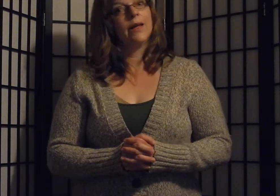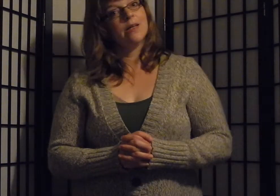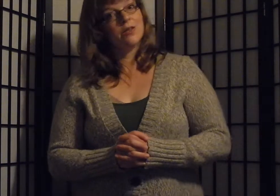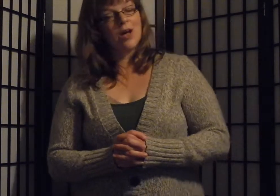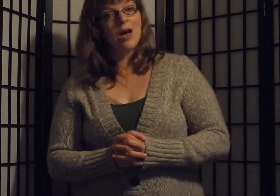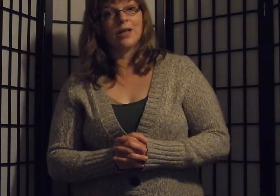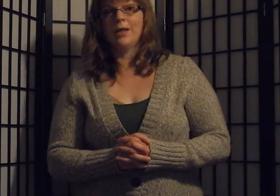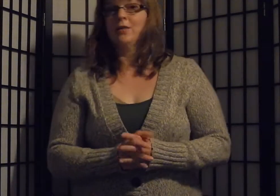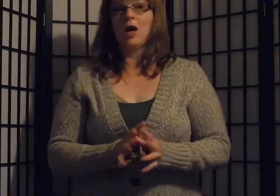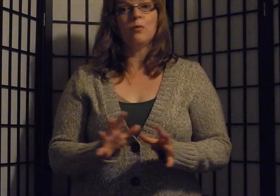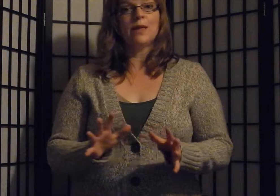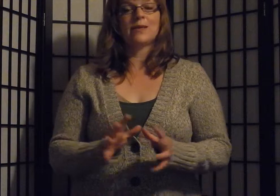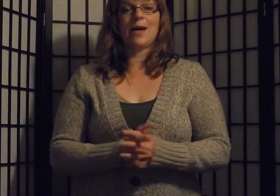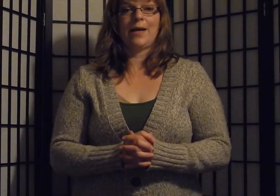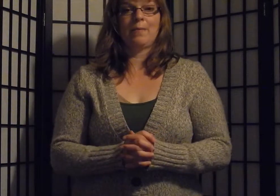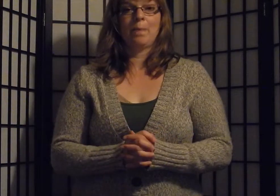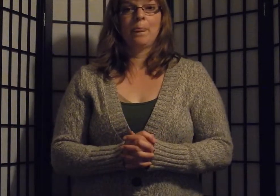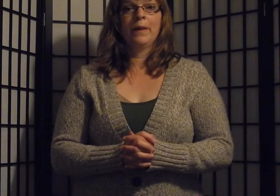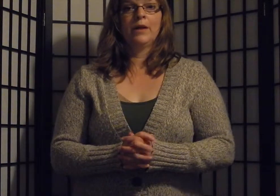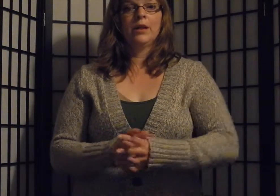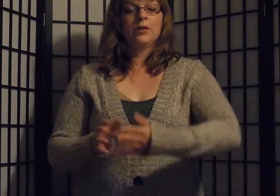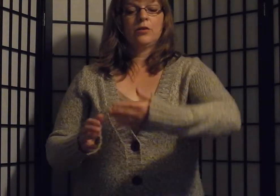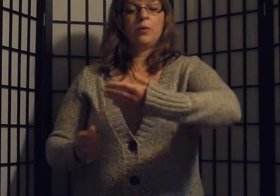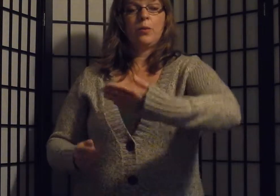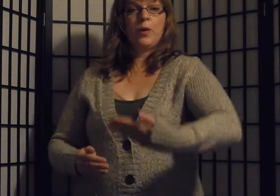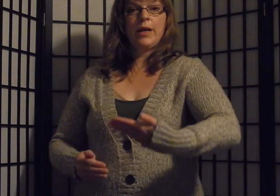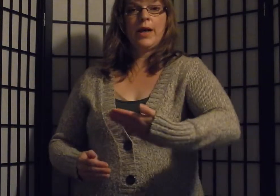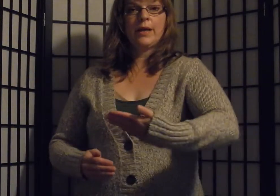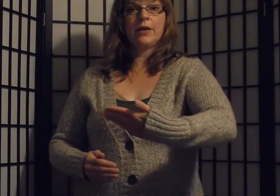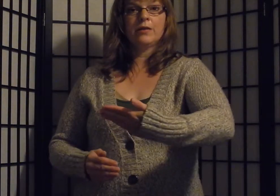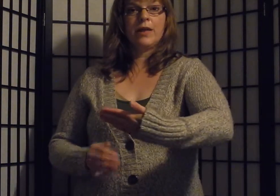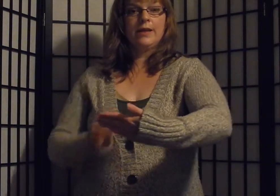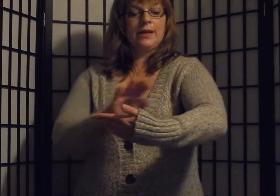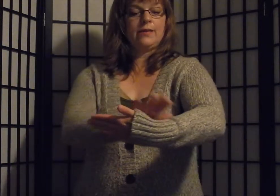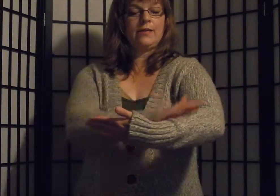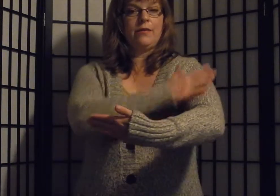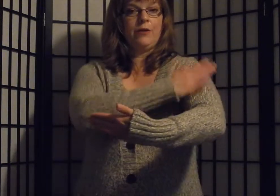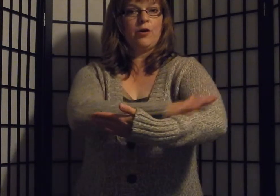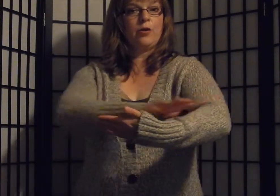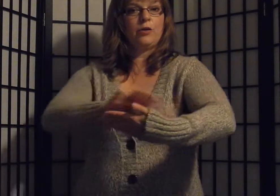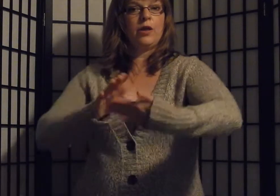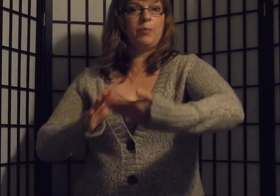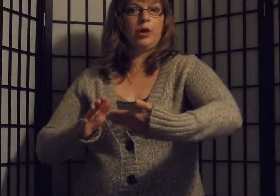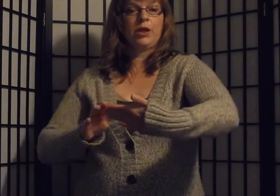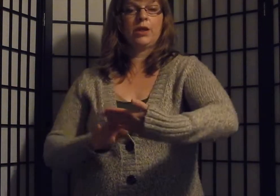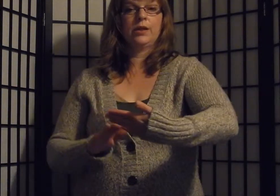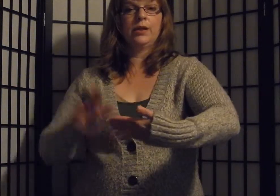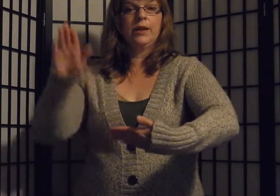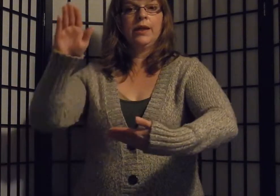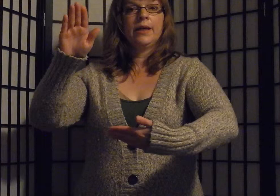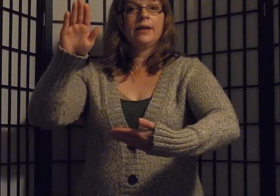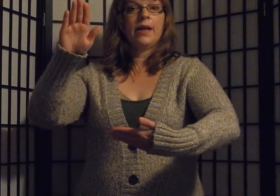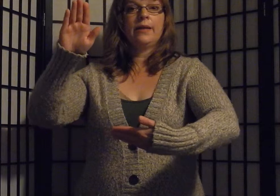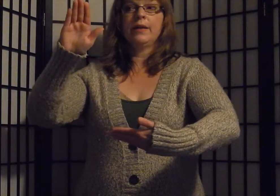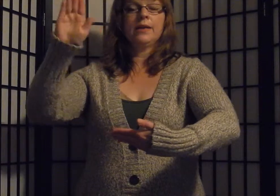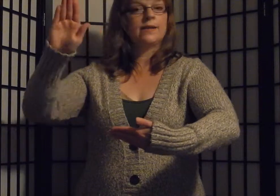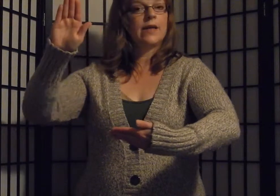and song. It's all one sign. So one hand goes like this, as if you're holding a book, and then this hand